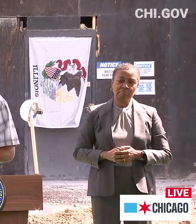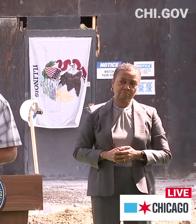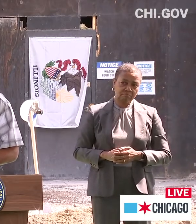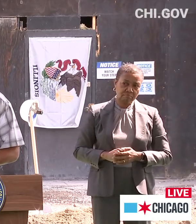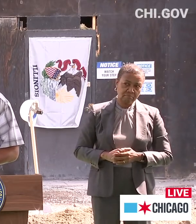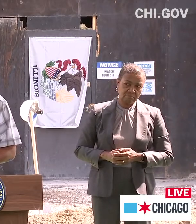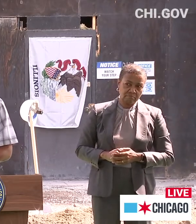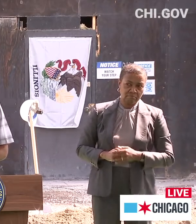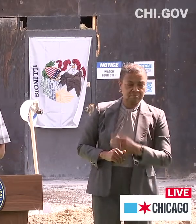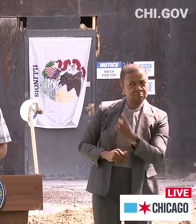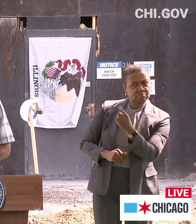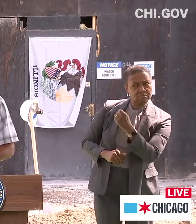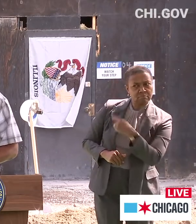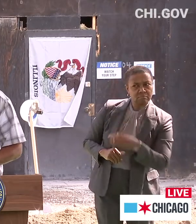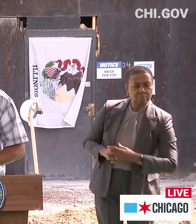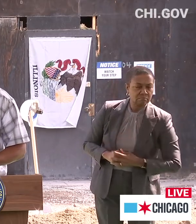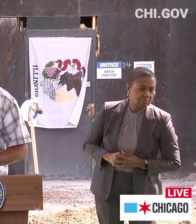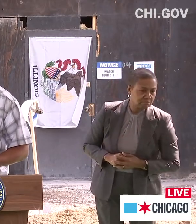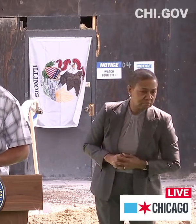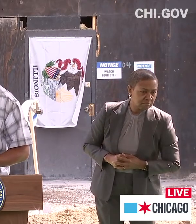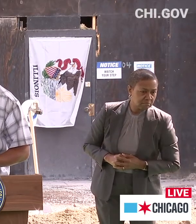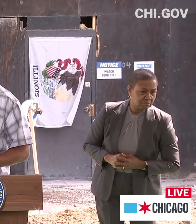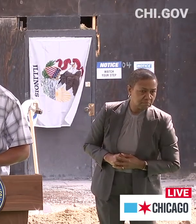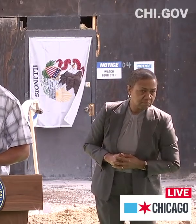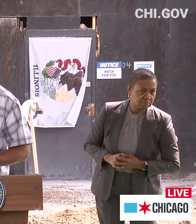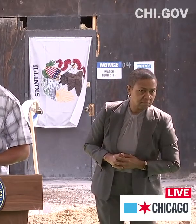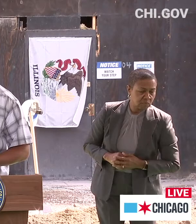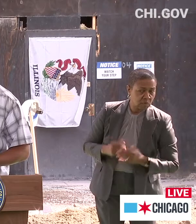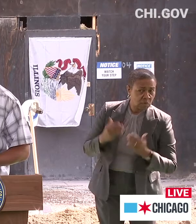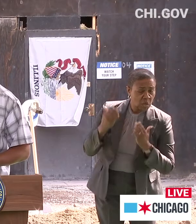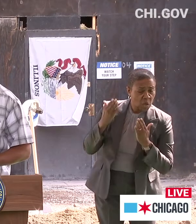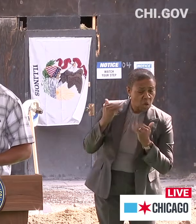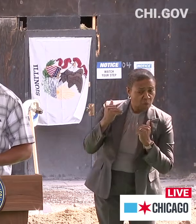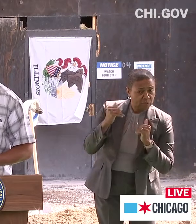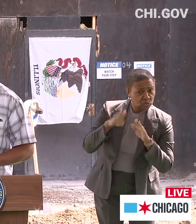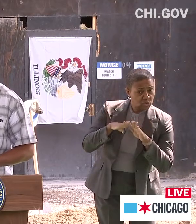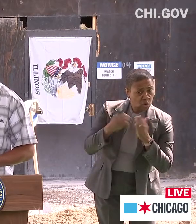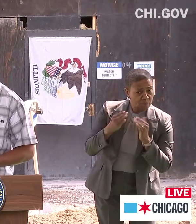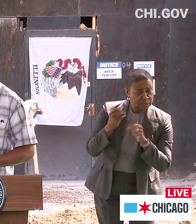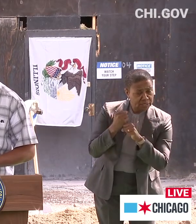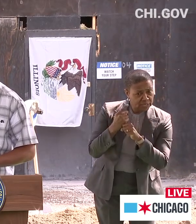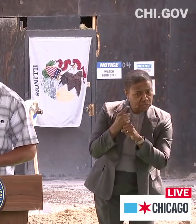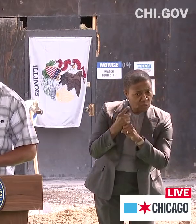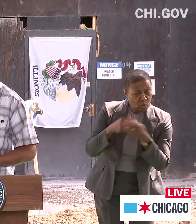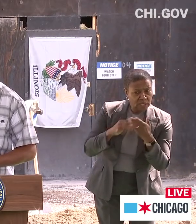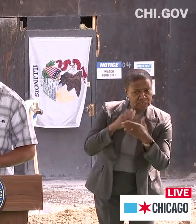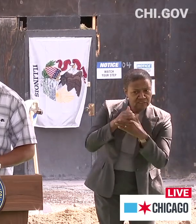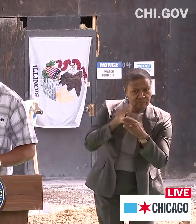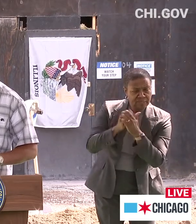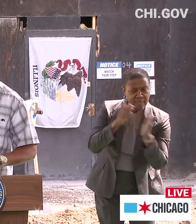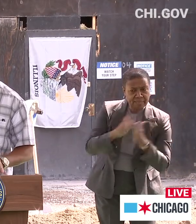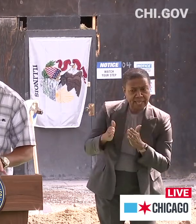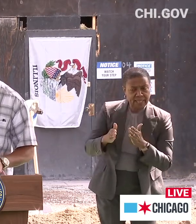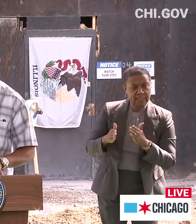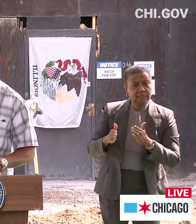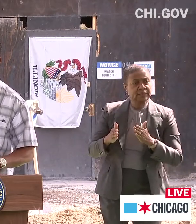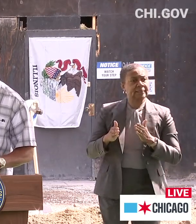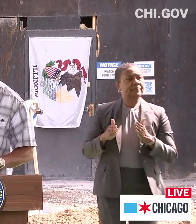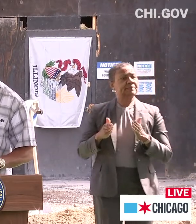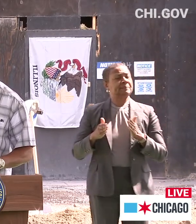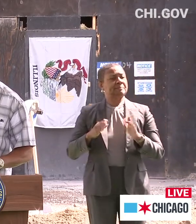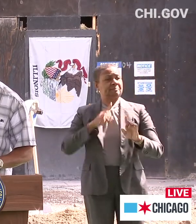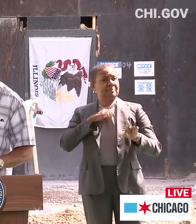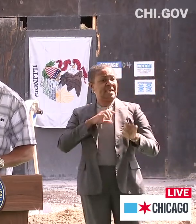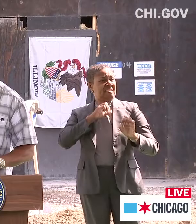hoping to open it in about a year. What could interfere with that plan? Absolutely nothing is going to interfere